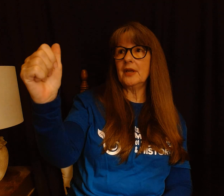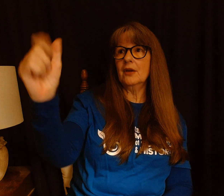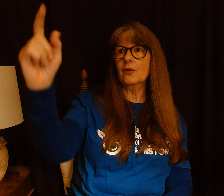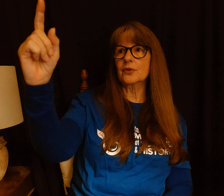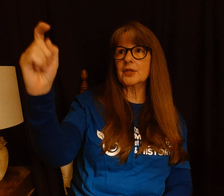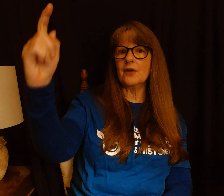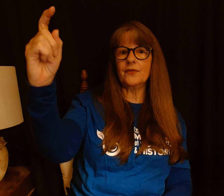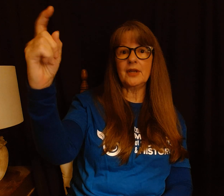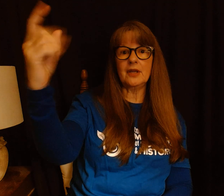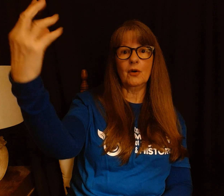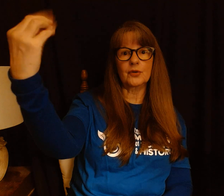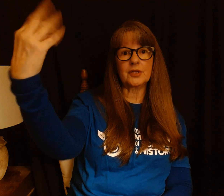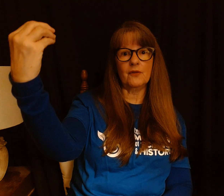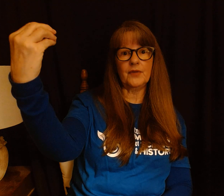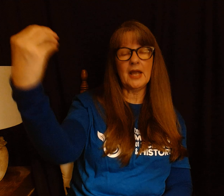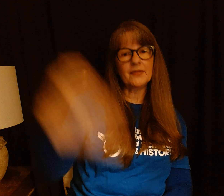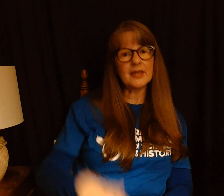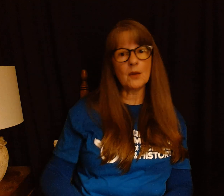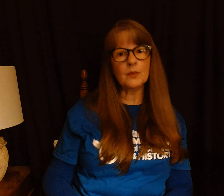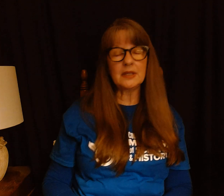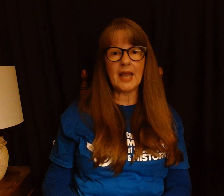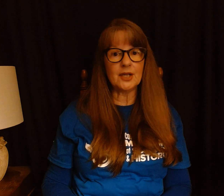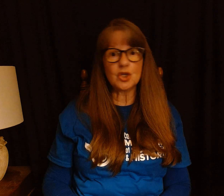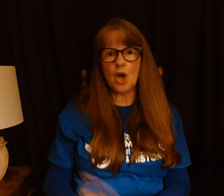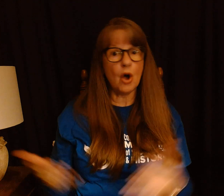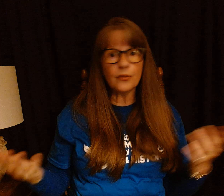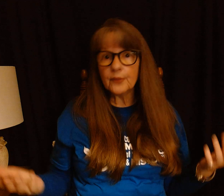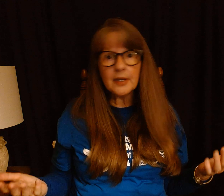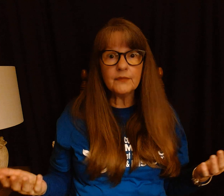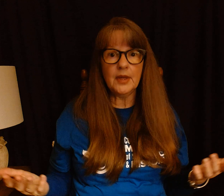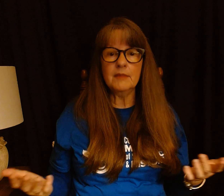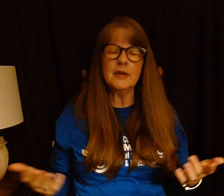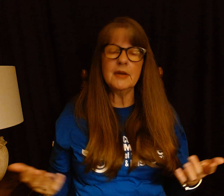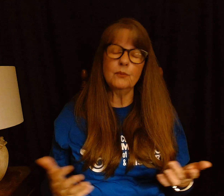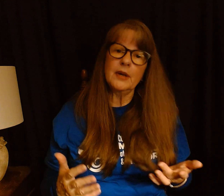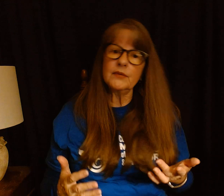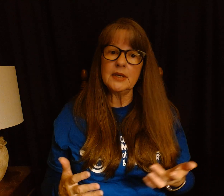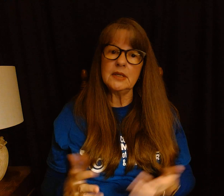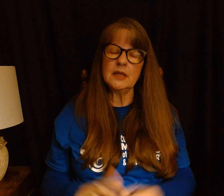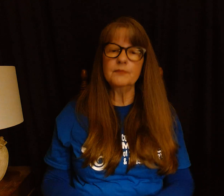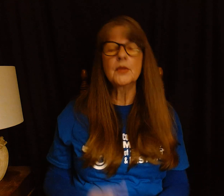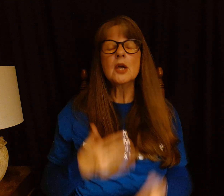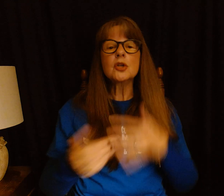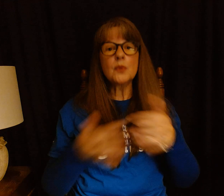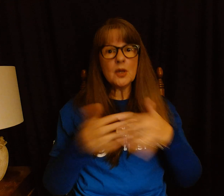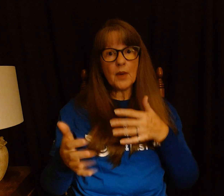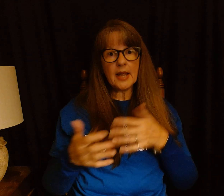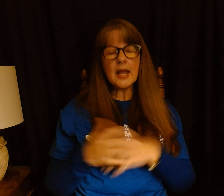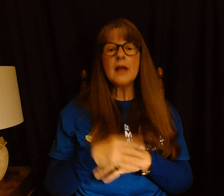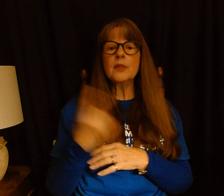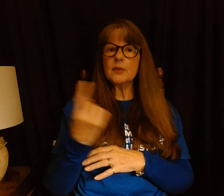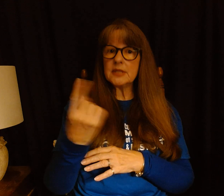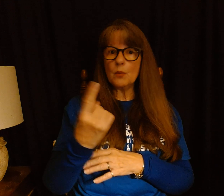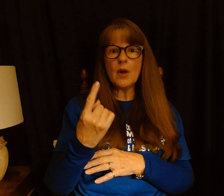or selfie or selfie. I think I would catch all 3 of them if whatever they did. So anyway, there was someone that